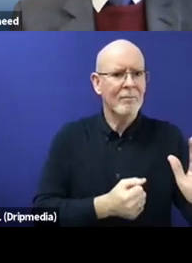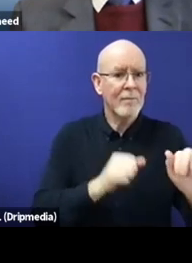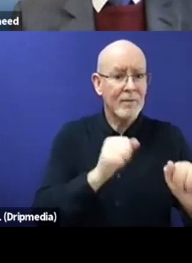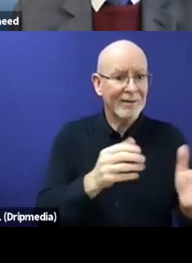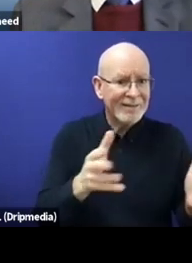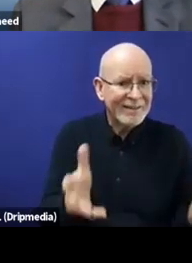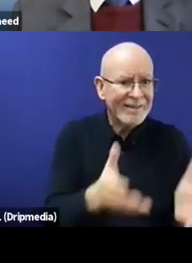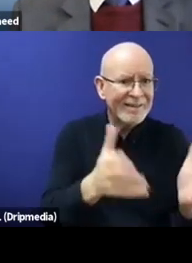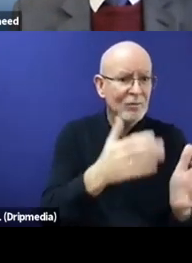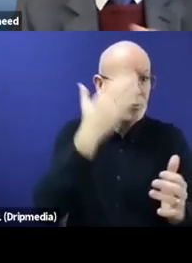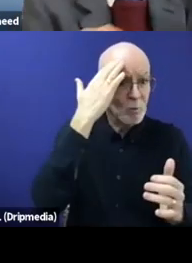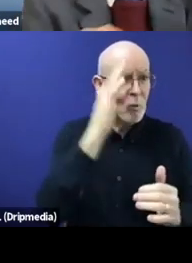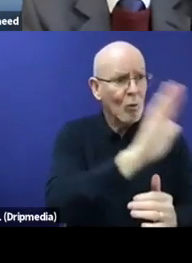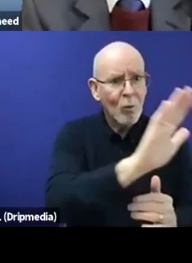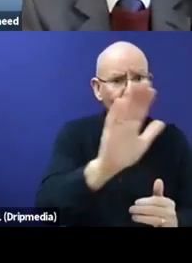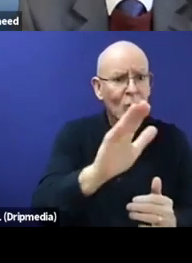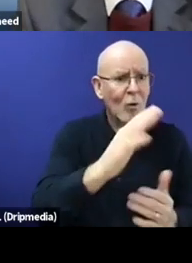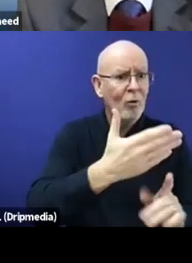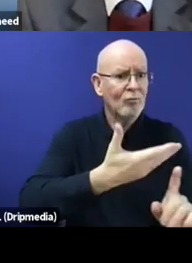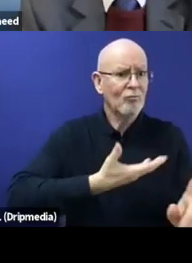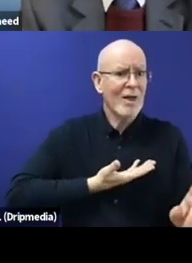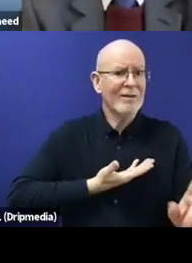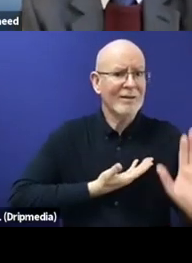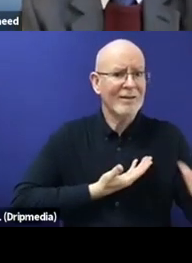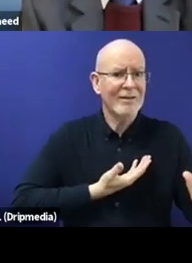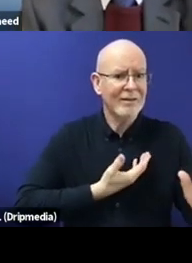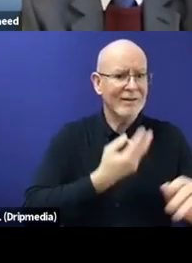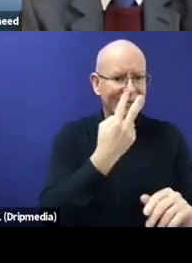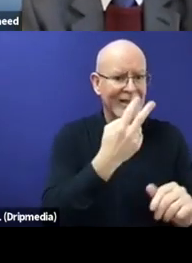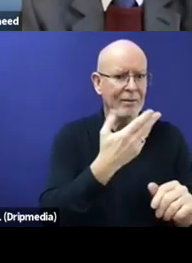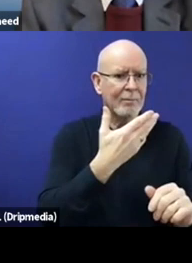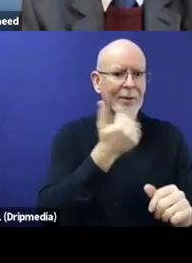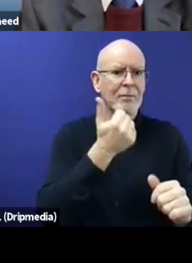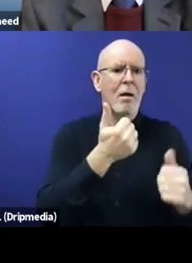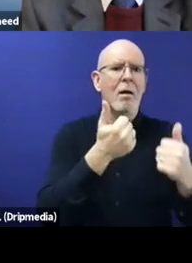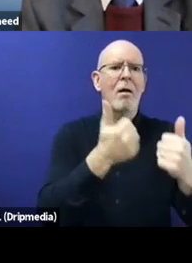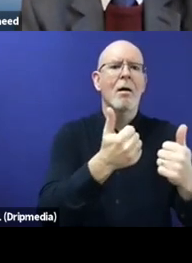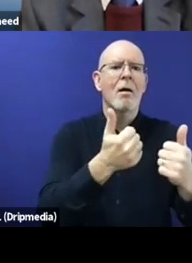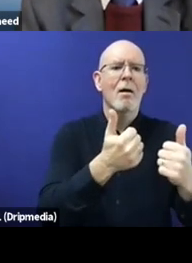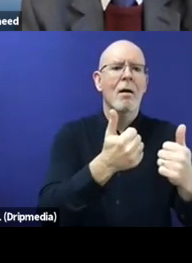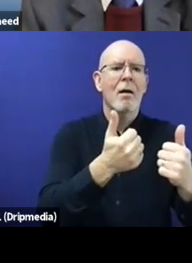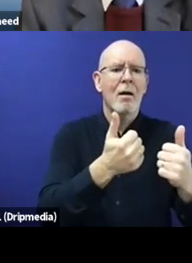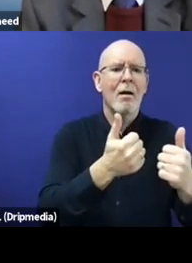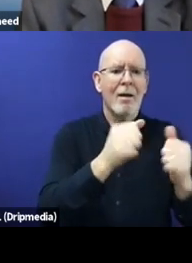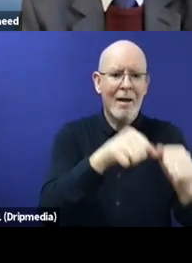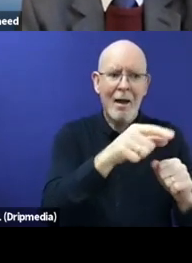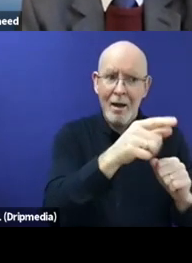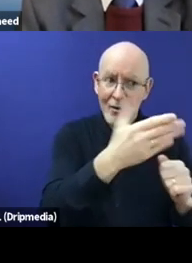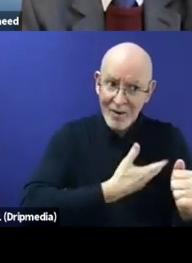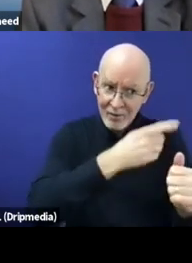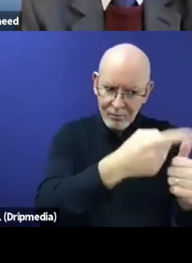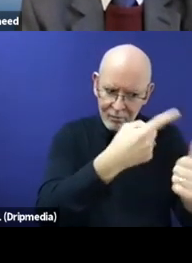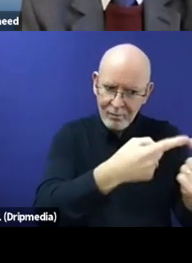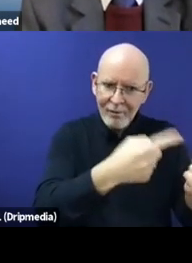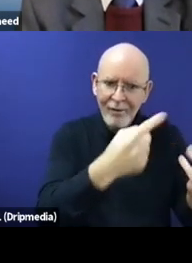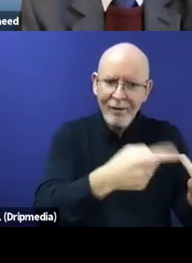we putting aside things of judiciability or who has the legal obligations, if people know they have their rights, they are more likely to be able to claim them. And I